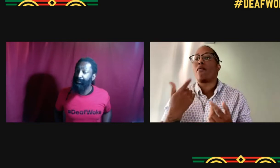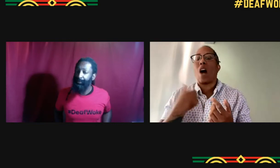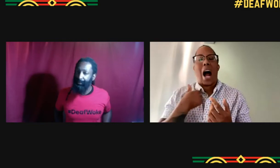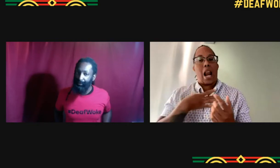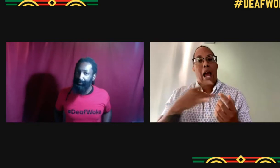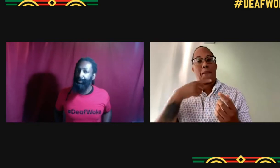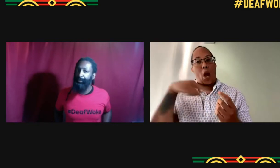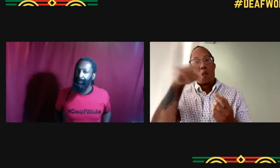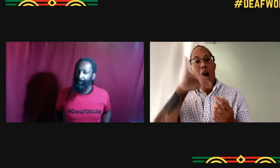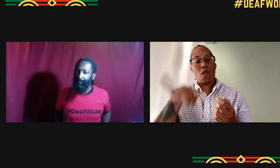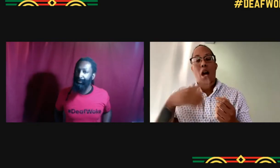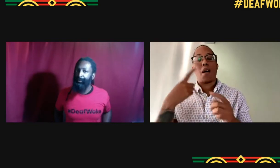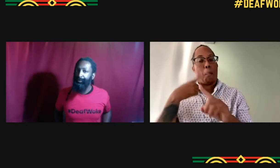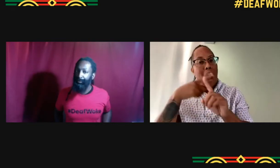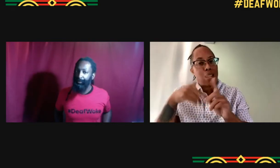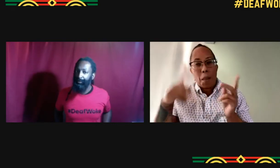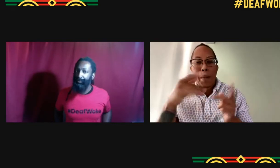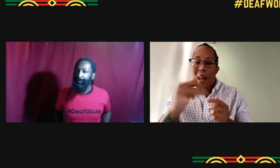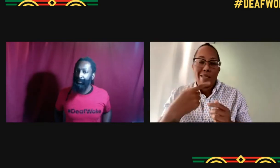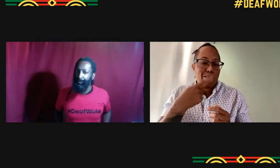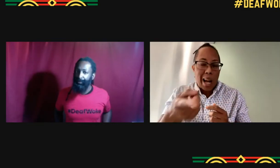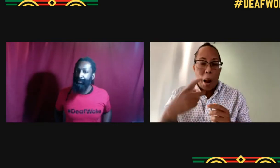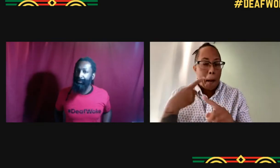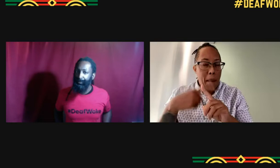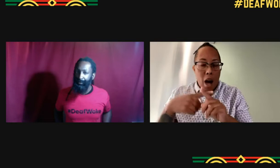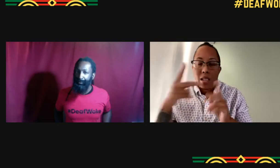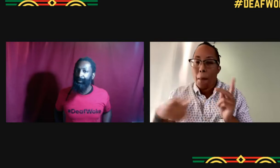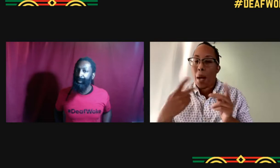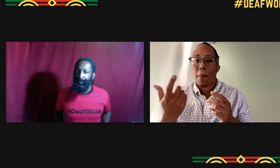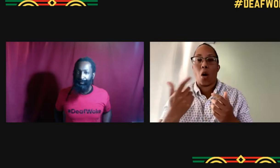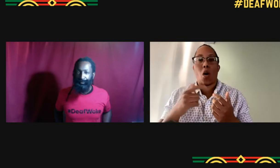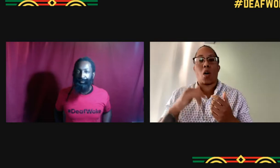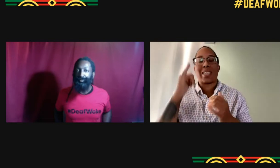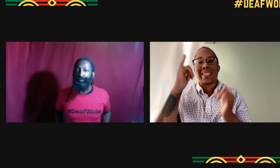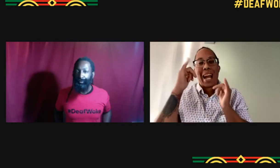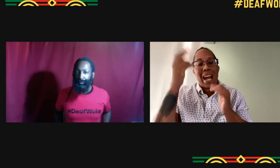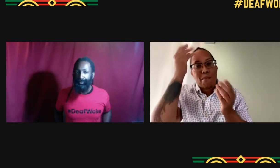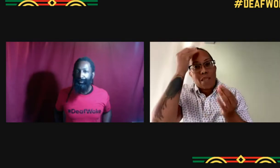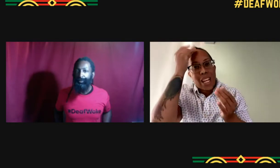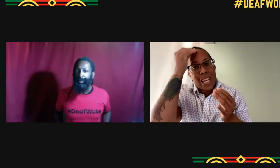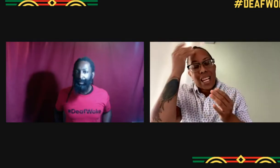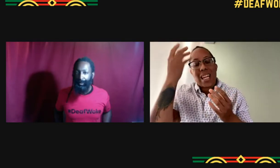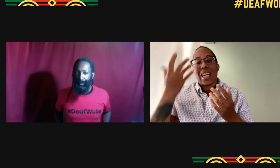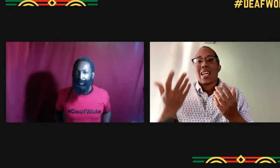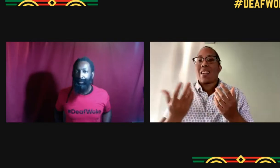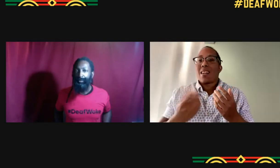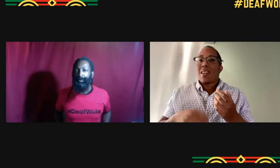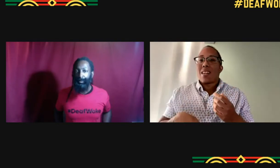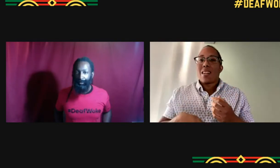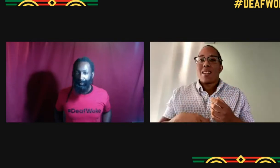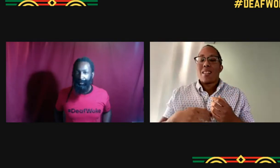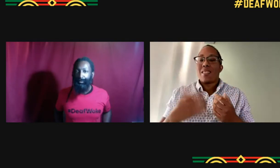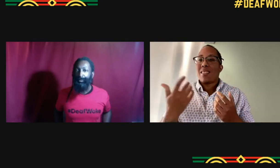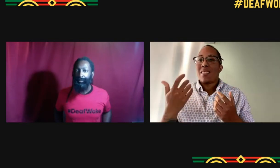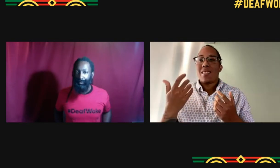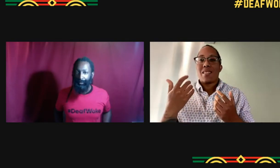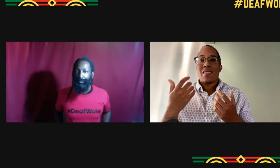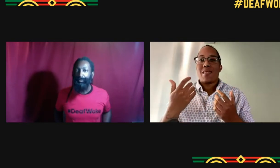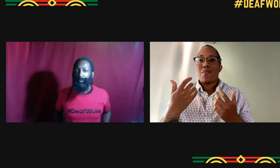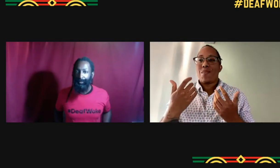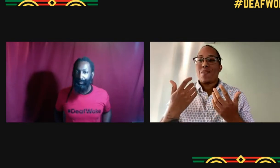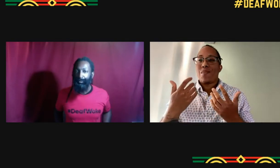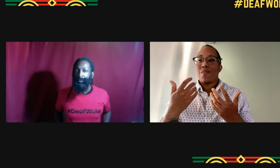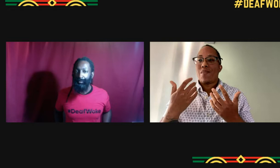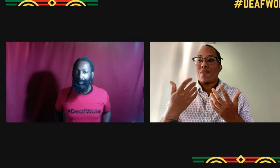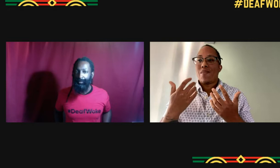Like how they approach themselves. I love being around that. And like you said, you know, so, and a lot of them are positive people, but it's that similar thinking,